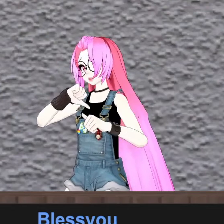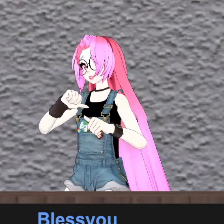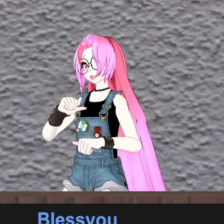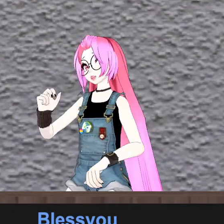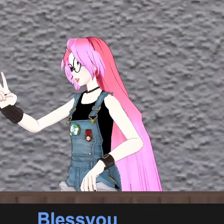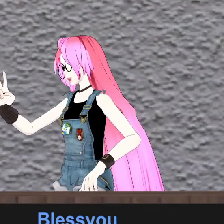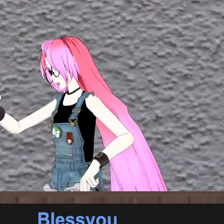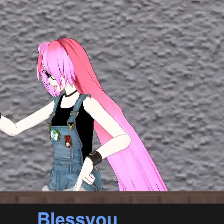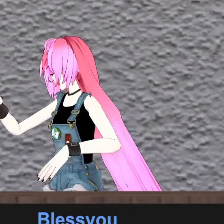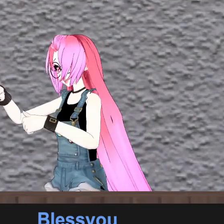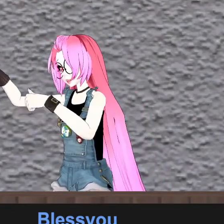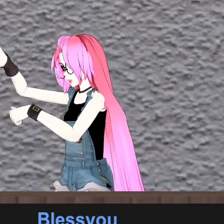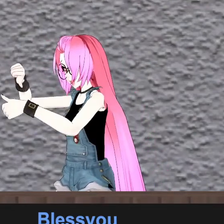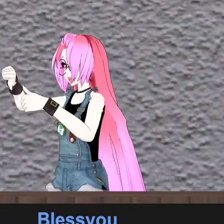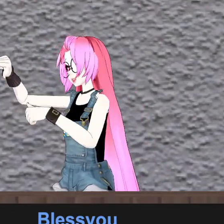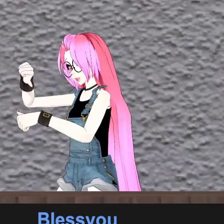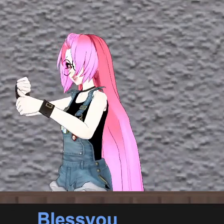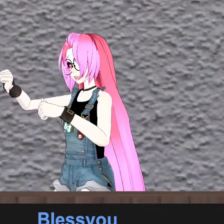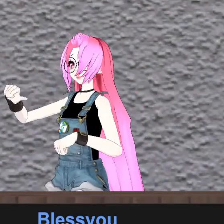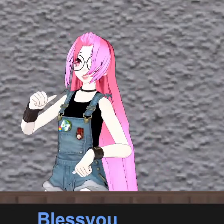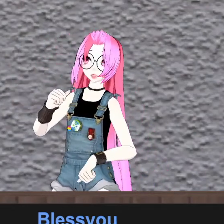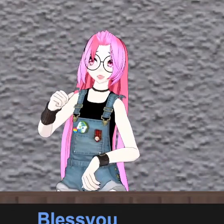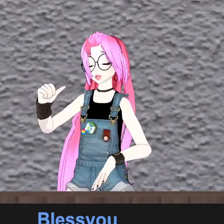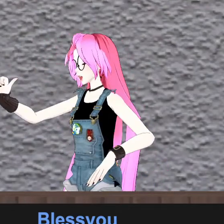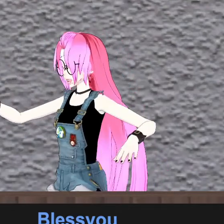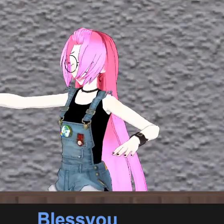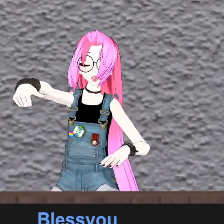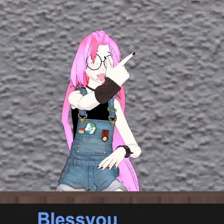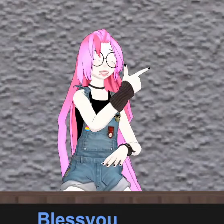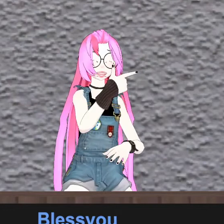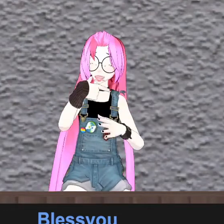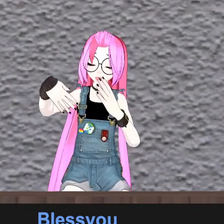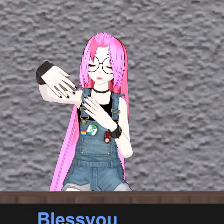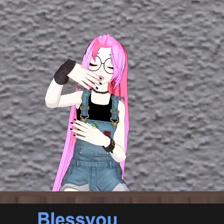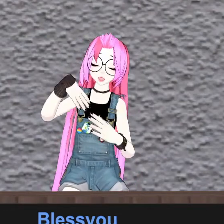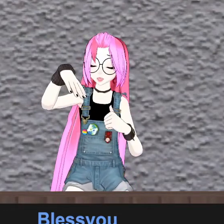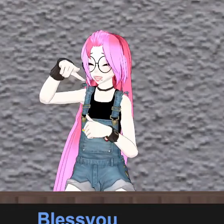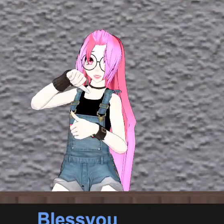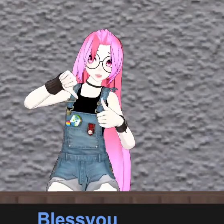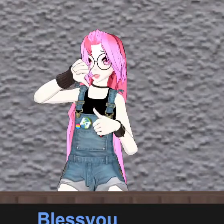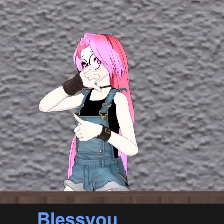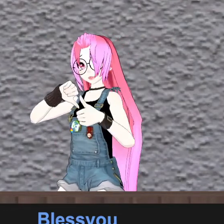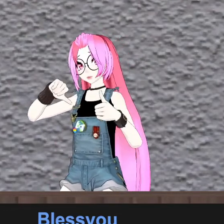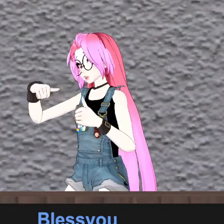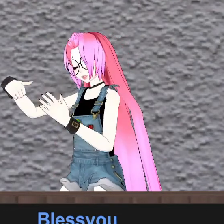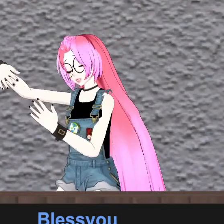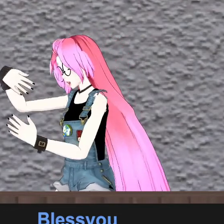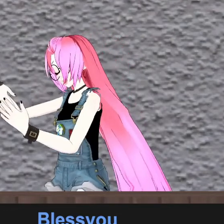If it's you and me, Chelsea, if we're hanging out, I could use this. If it's all of the class hanging out, I could use this. Whatever. It's whatever I